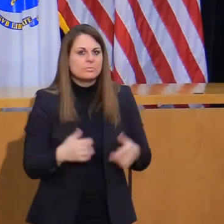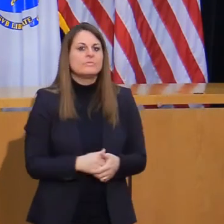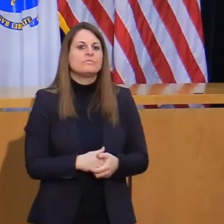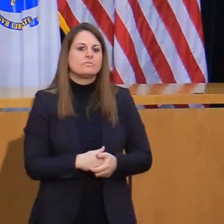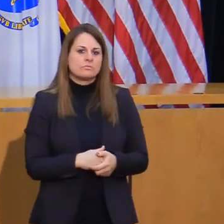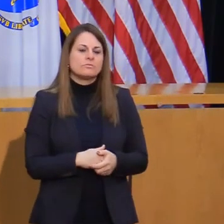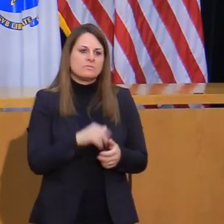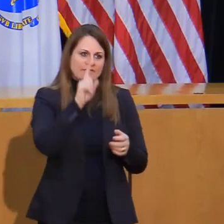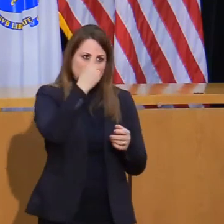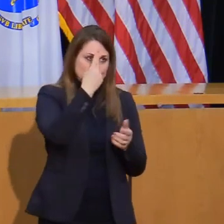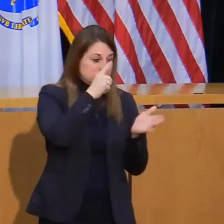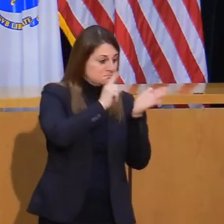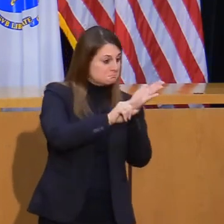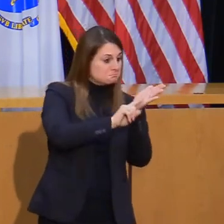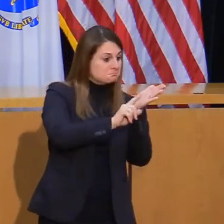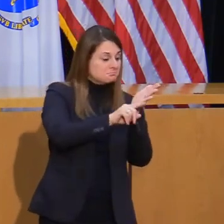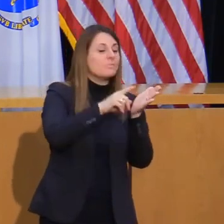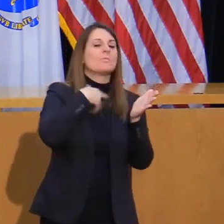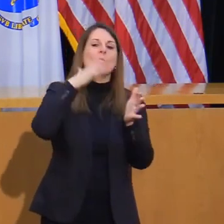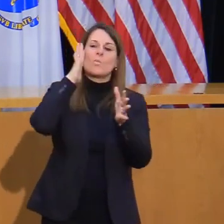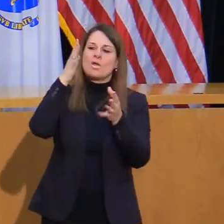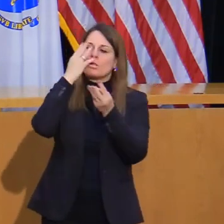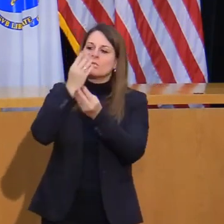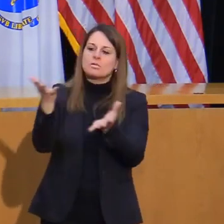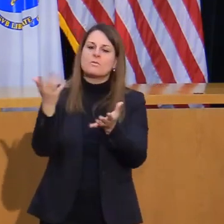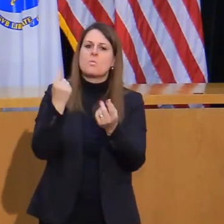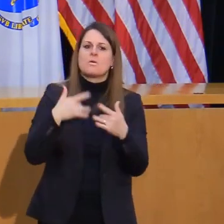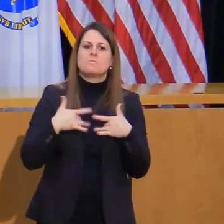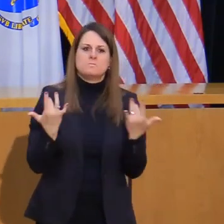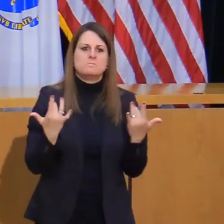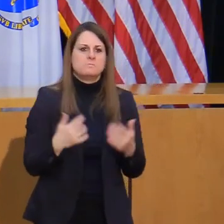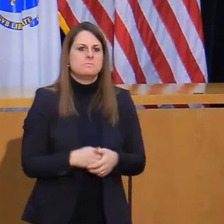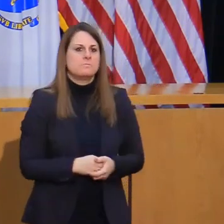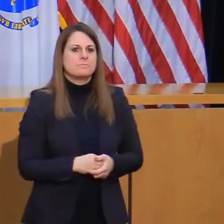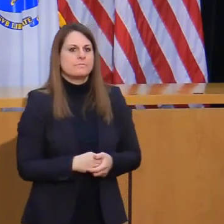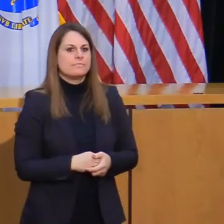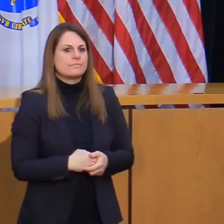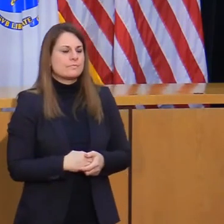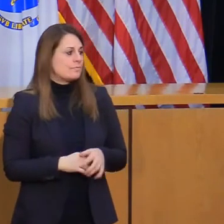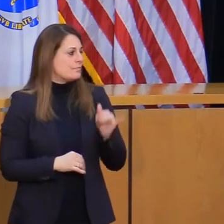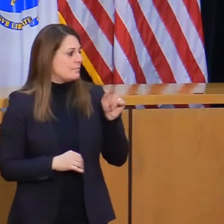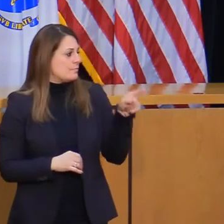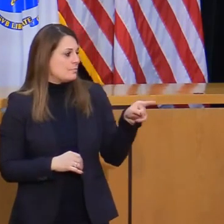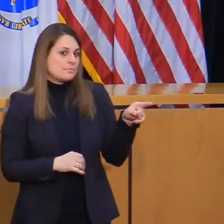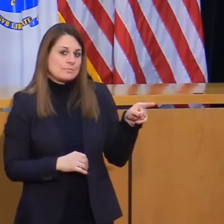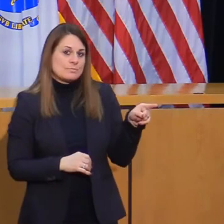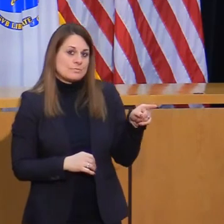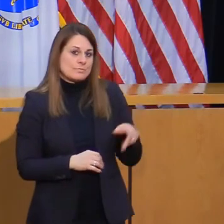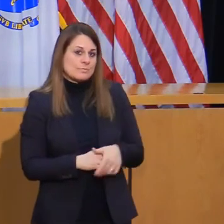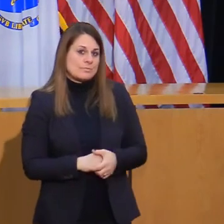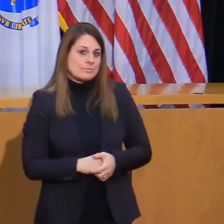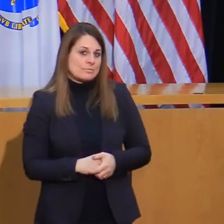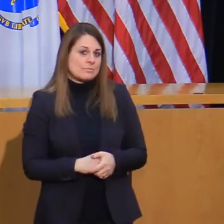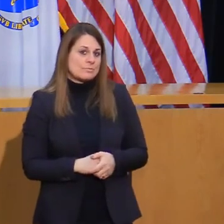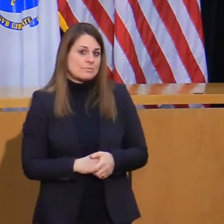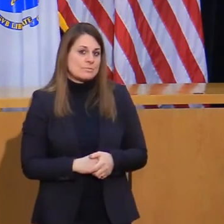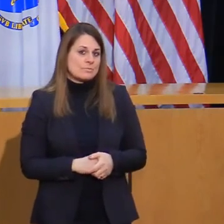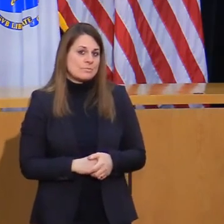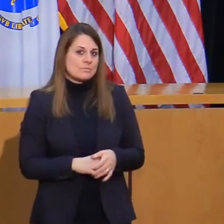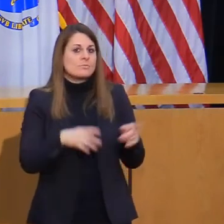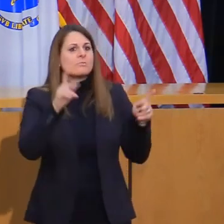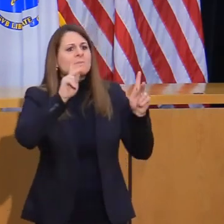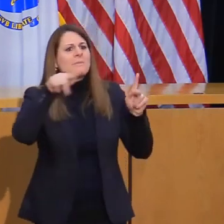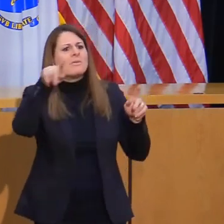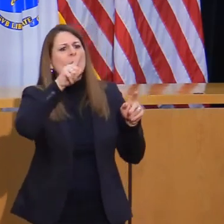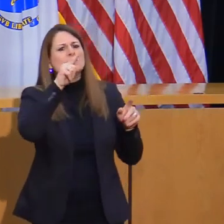doing the work on this. Are there ways to verify that people using the phone line, in fact, are homebound without creating too many barriers? Or how do you